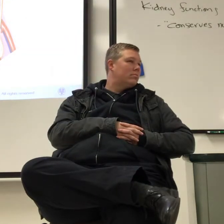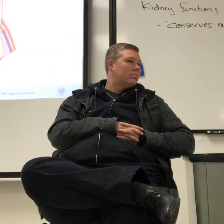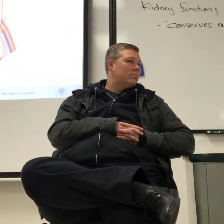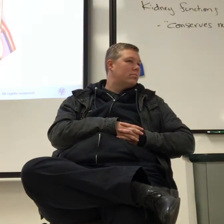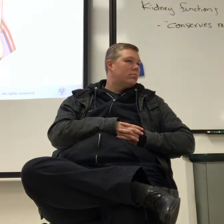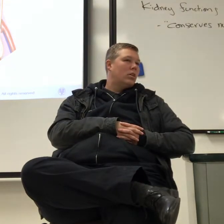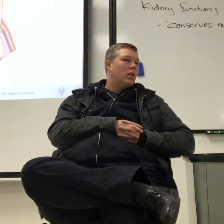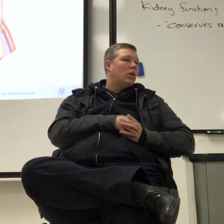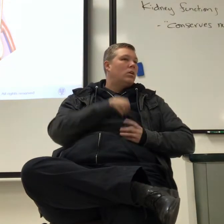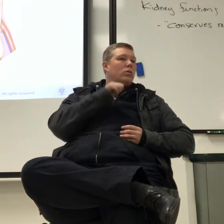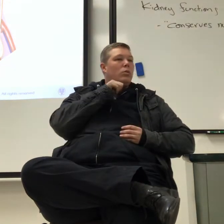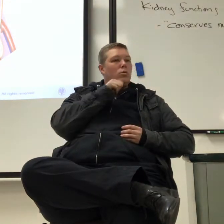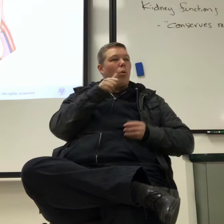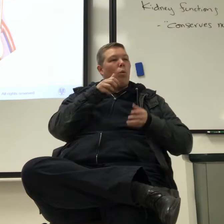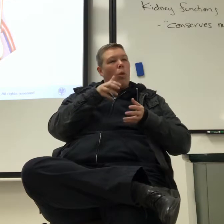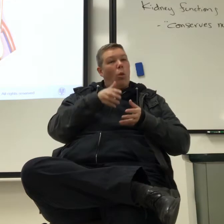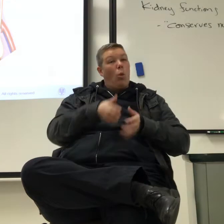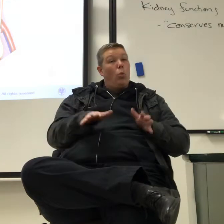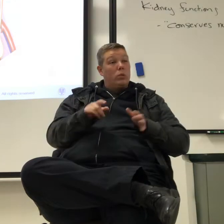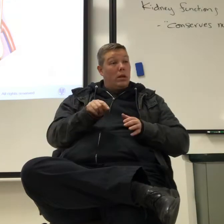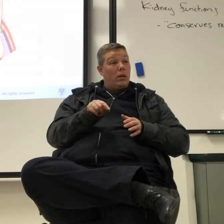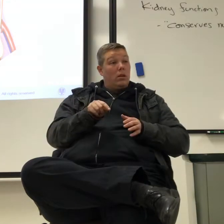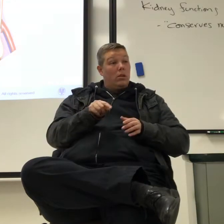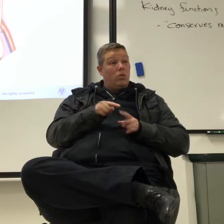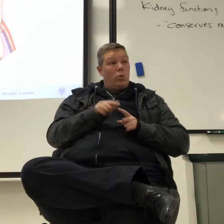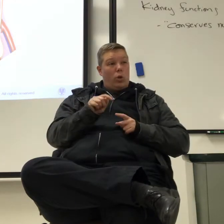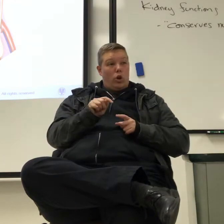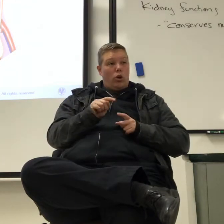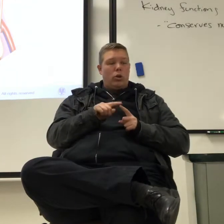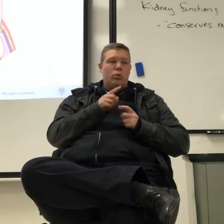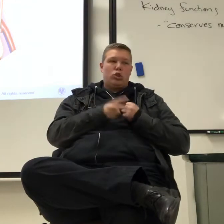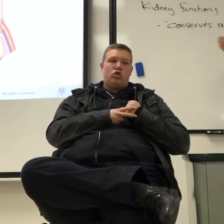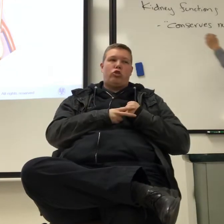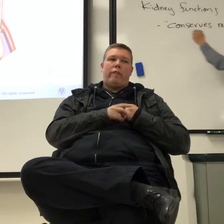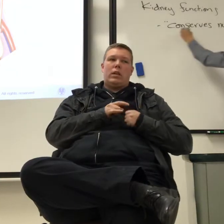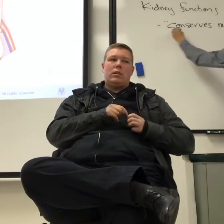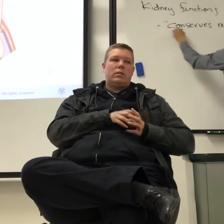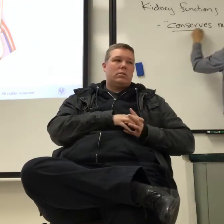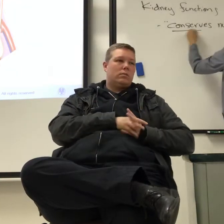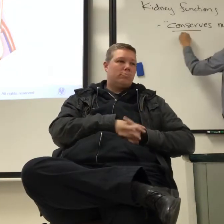You don't lose it to the urine, you conserve it.